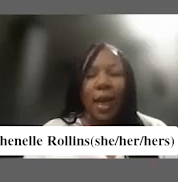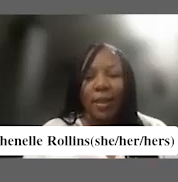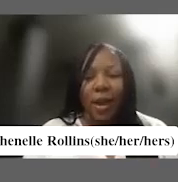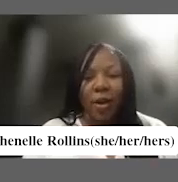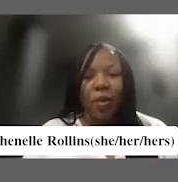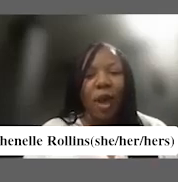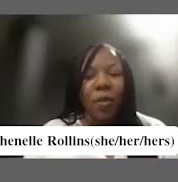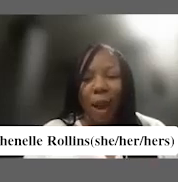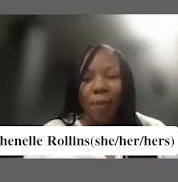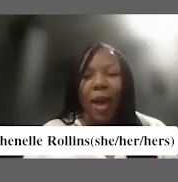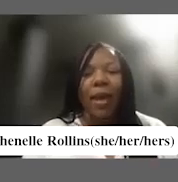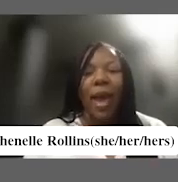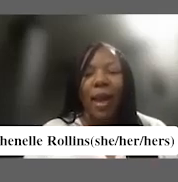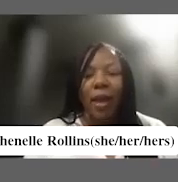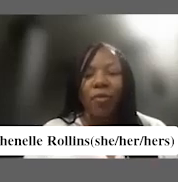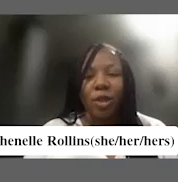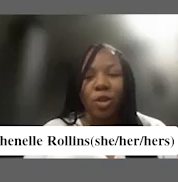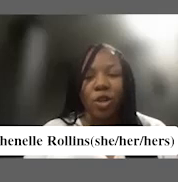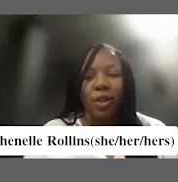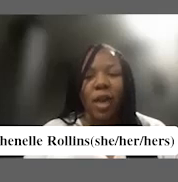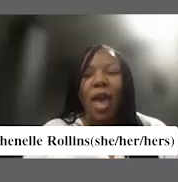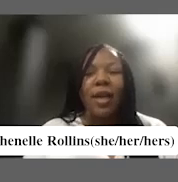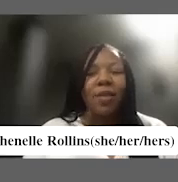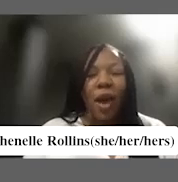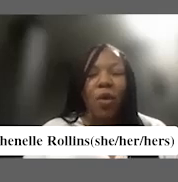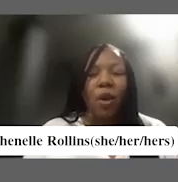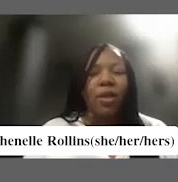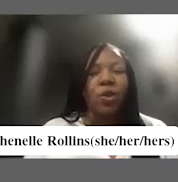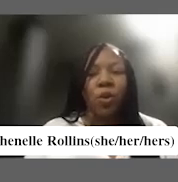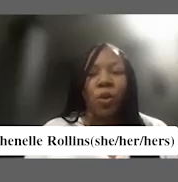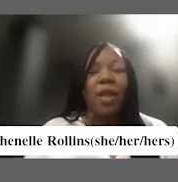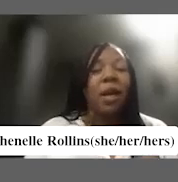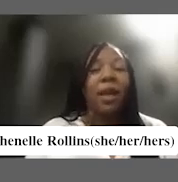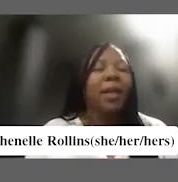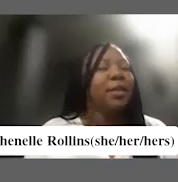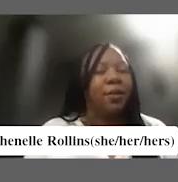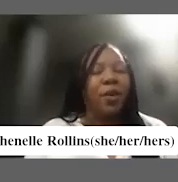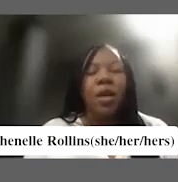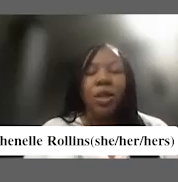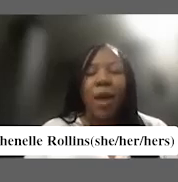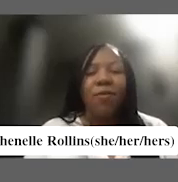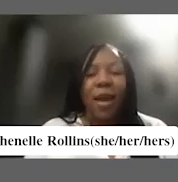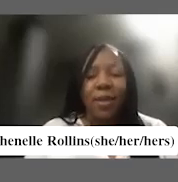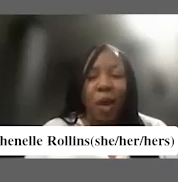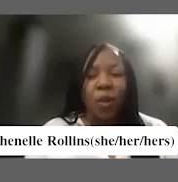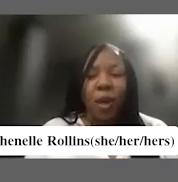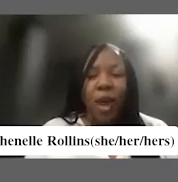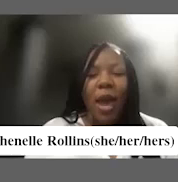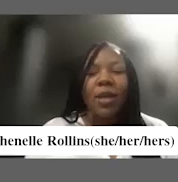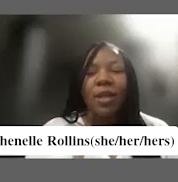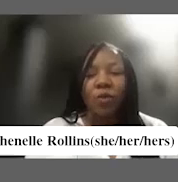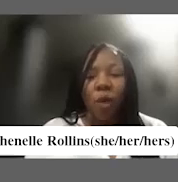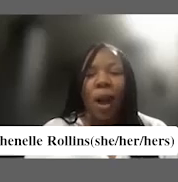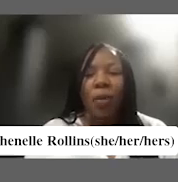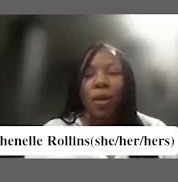work in solidarity with other BIPOC and allied researchers as evaluators as a collective to advance equity